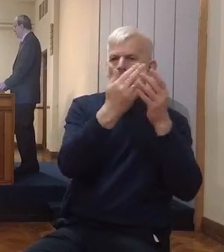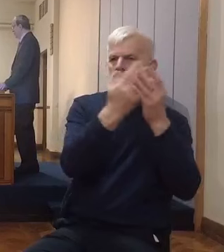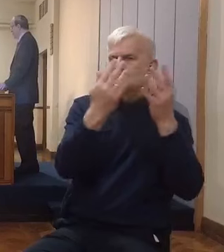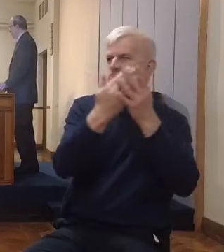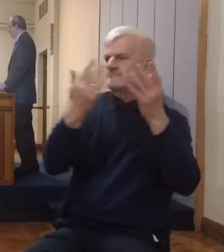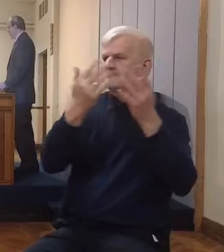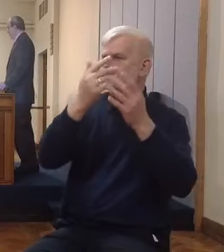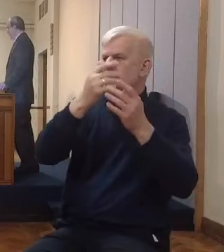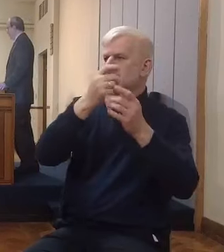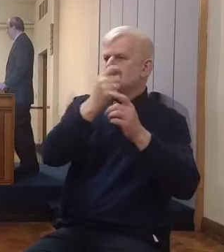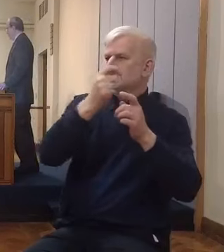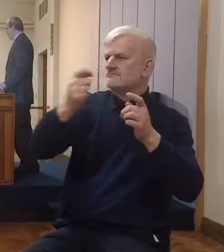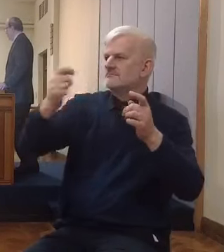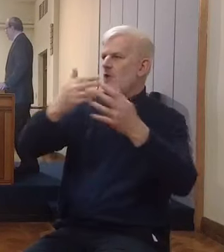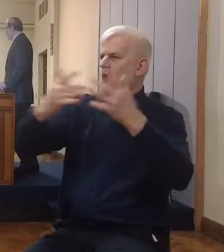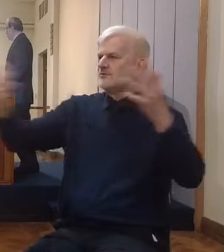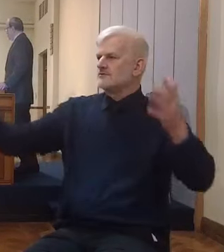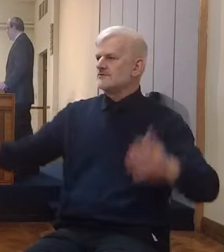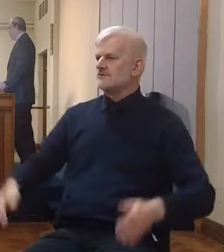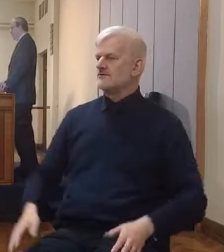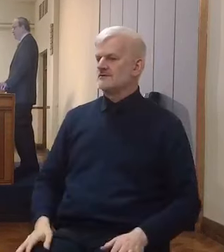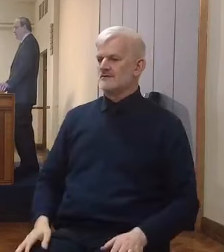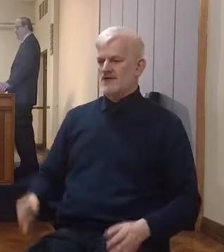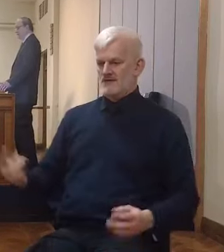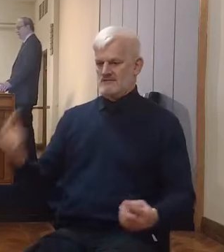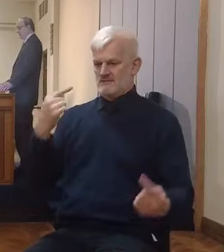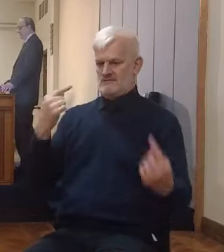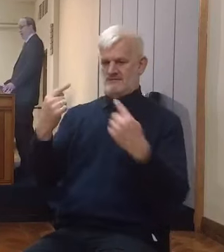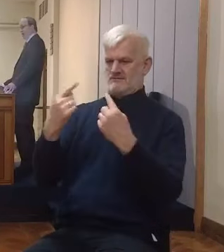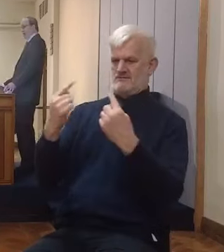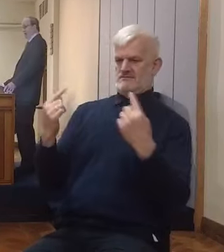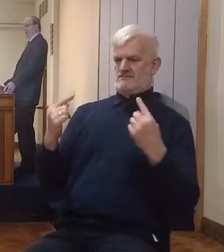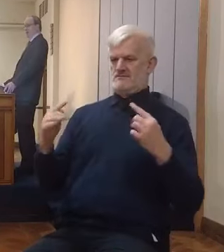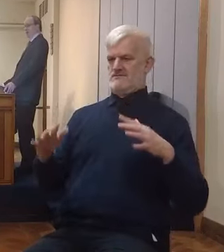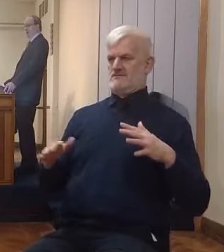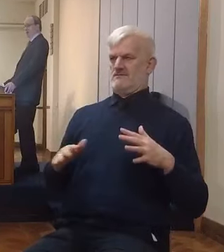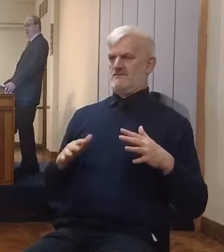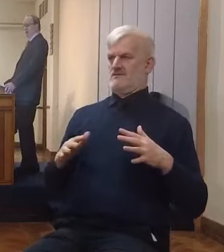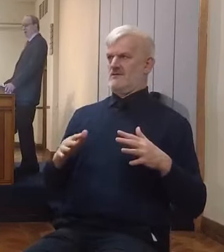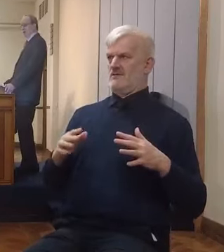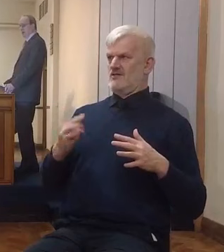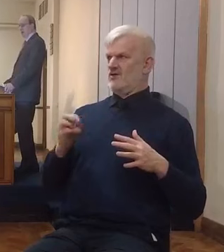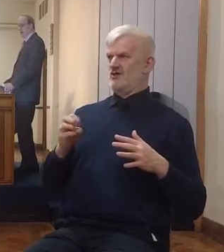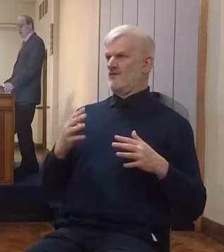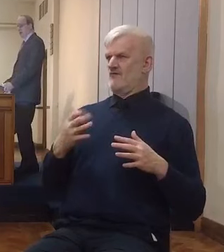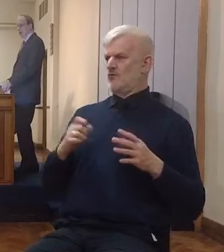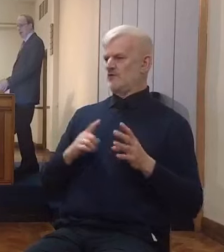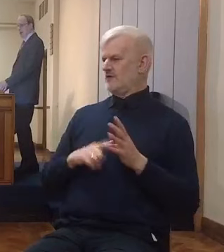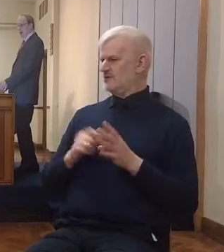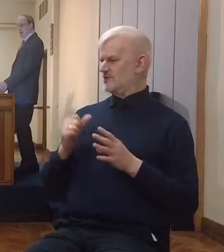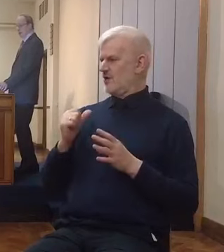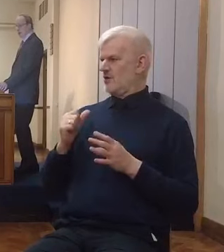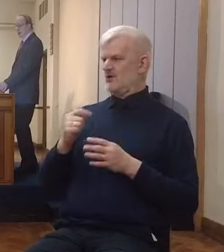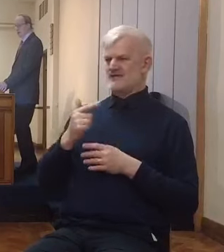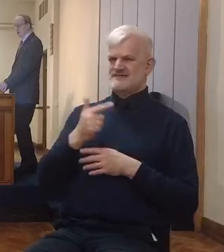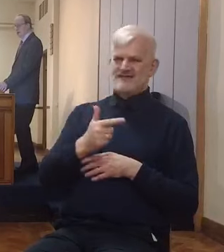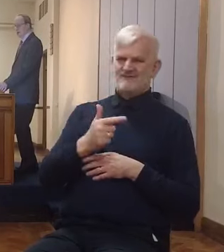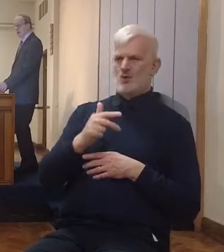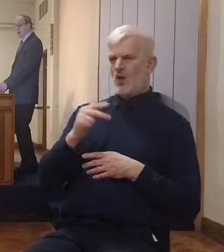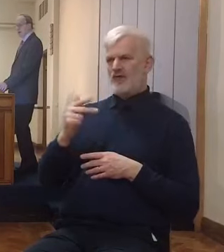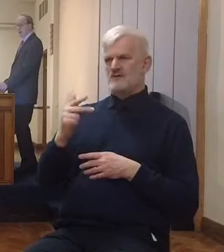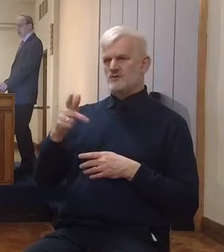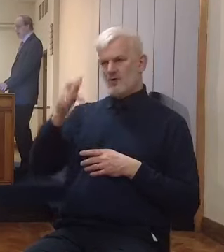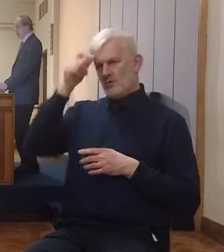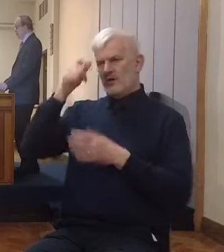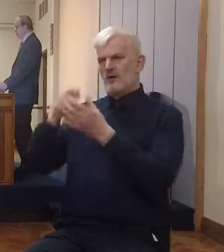not impressed by microphones anymore. But 30, 40 years ago, they bought about 7 or 8 microphones, boom